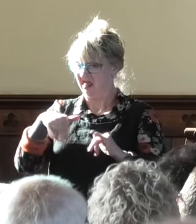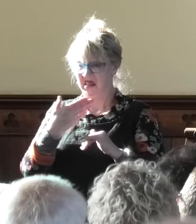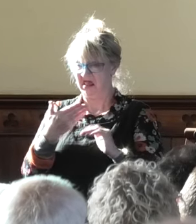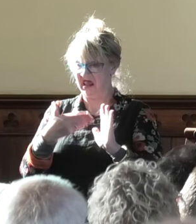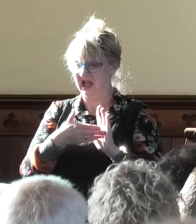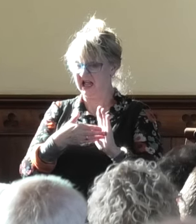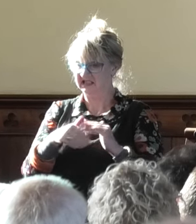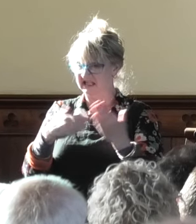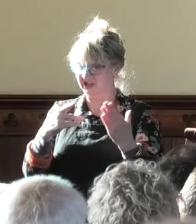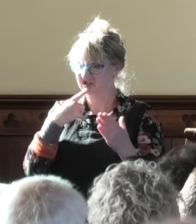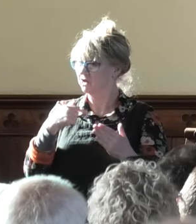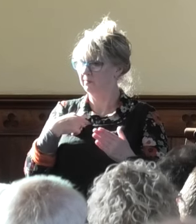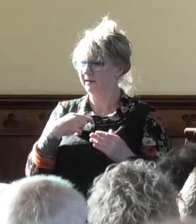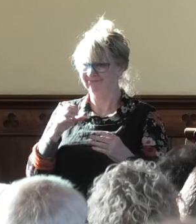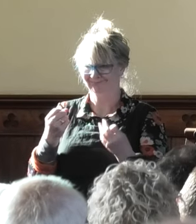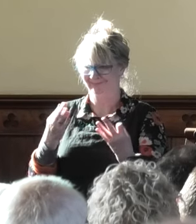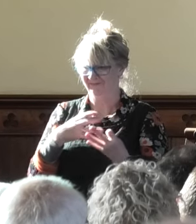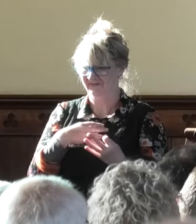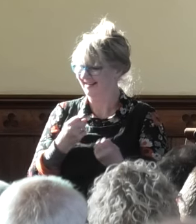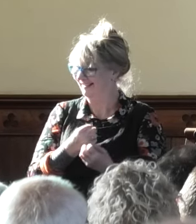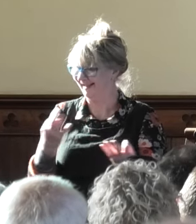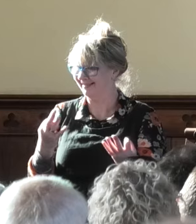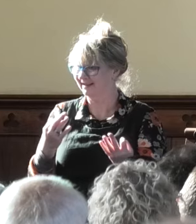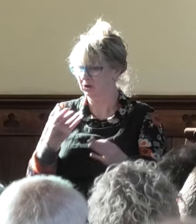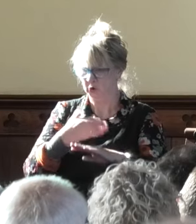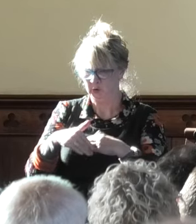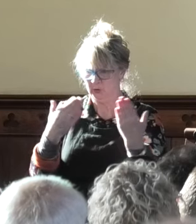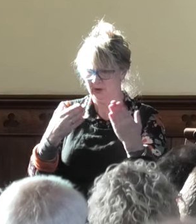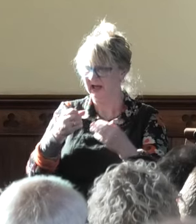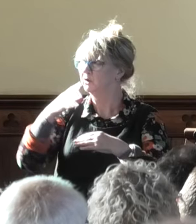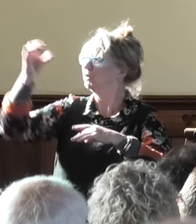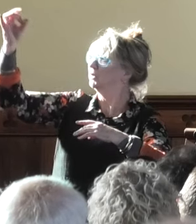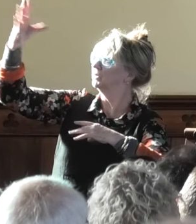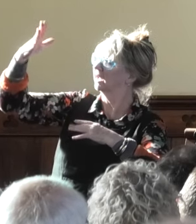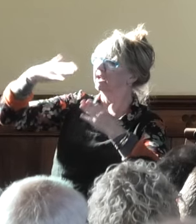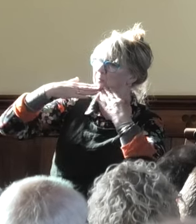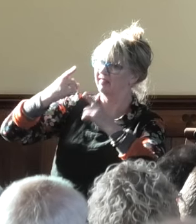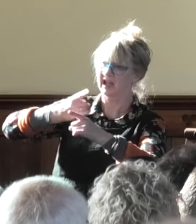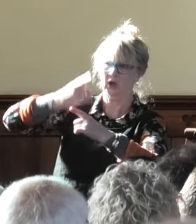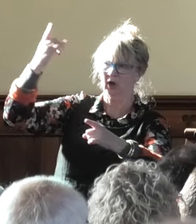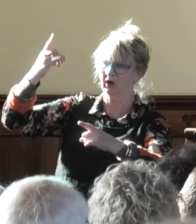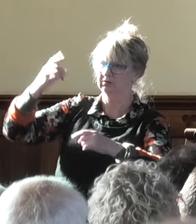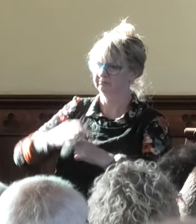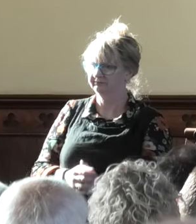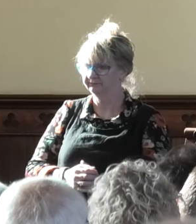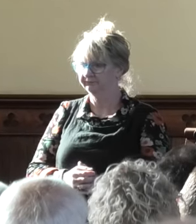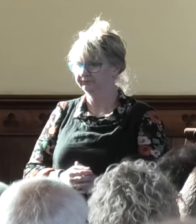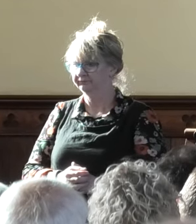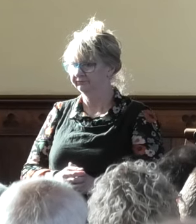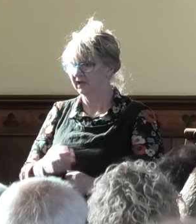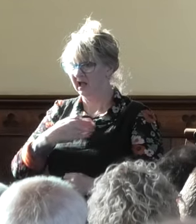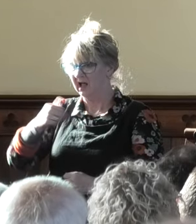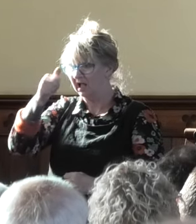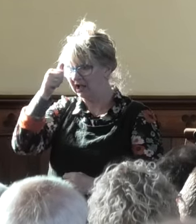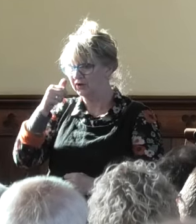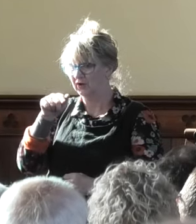fear. The sun comes up. It's a new day dawning. We thank God for that. I know